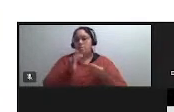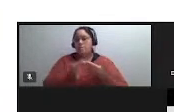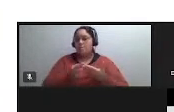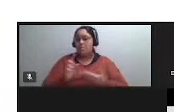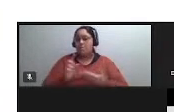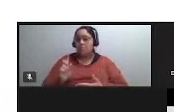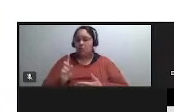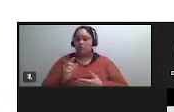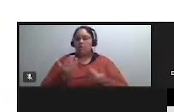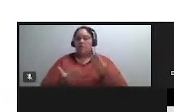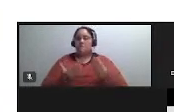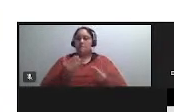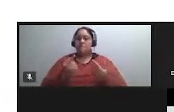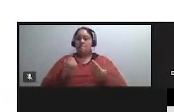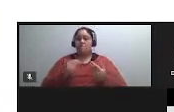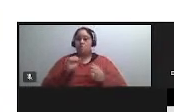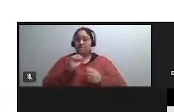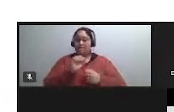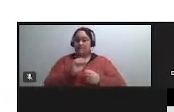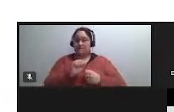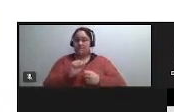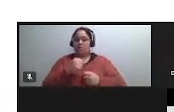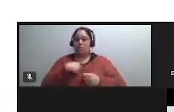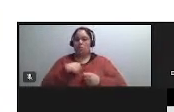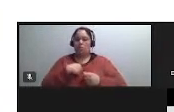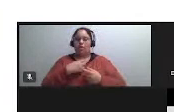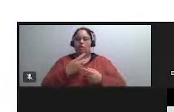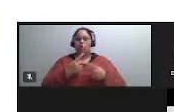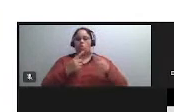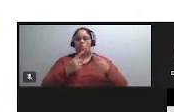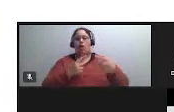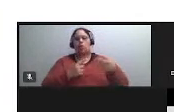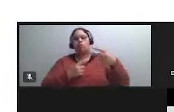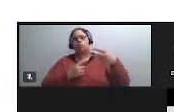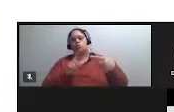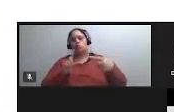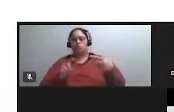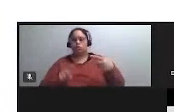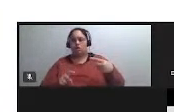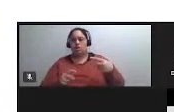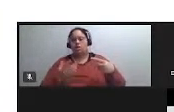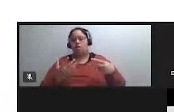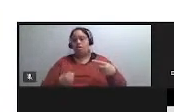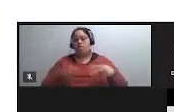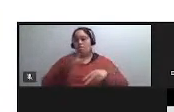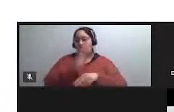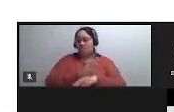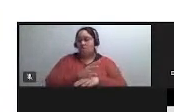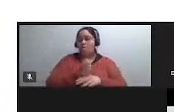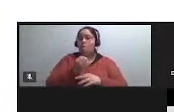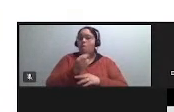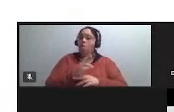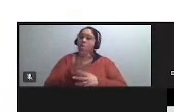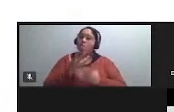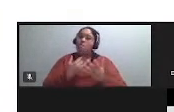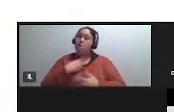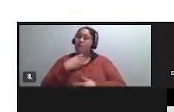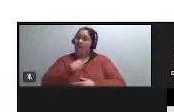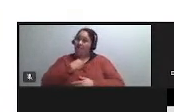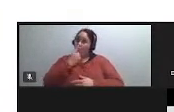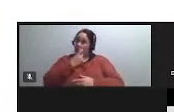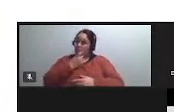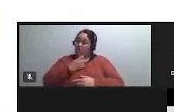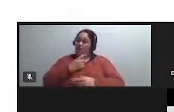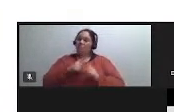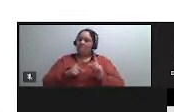propose that maybe for this one, we deal with 1 or 2 questions that are outstanding or that we may have, and then go